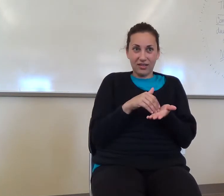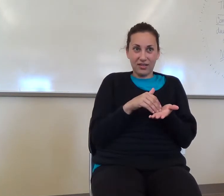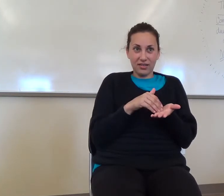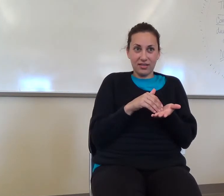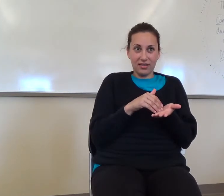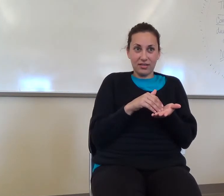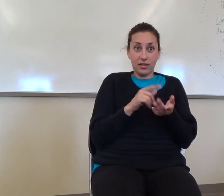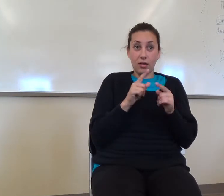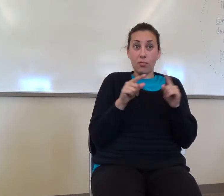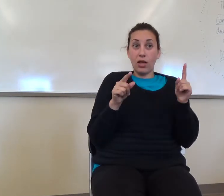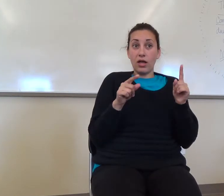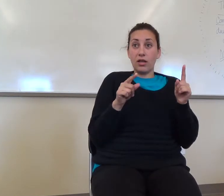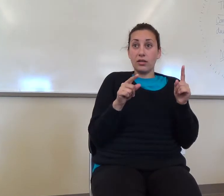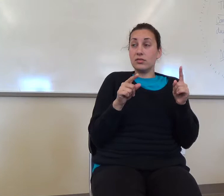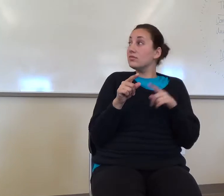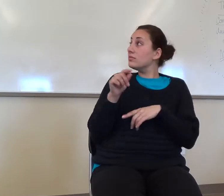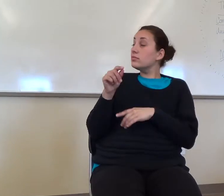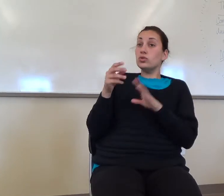there references to it?